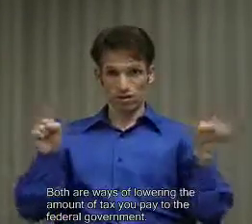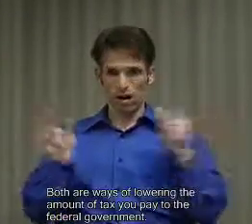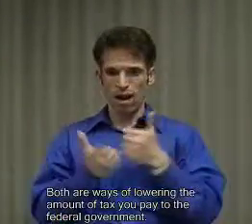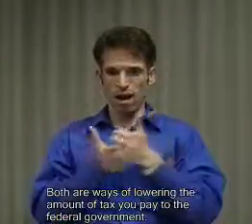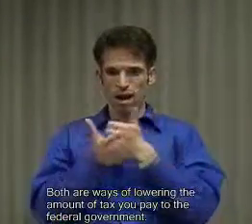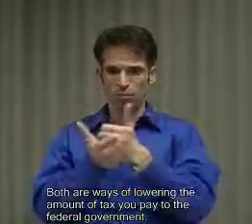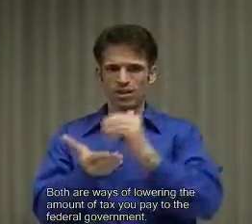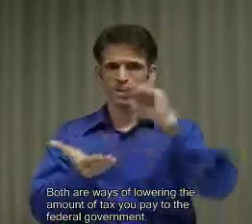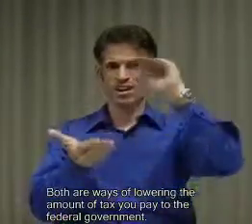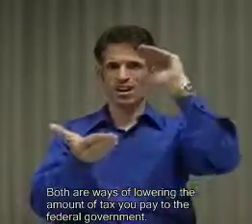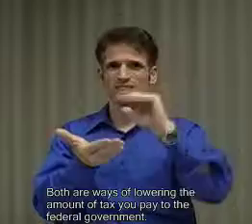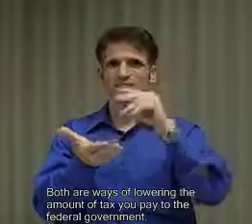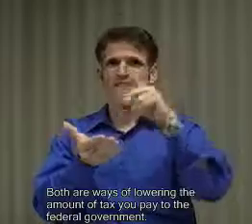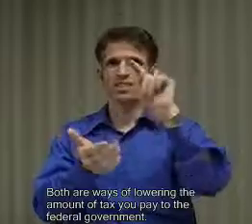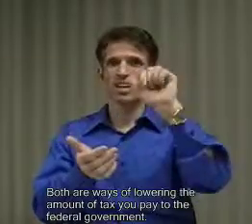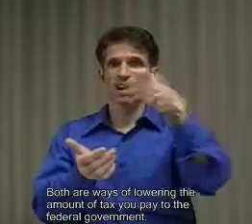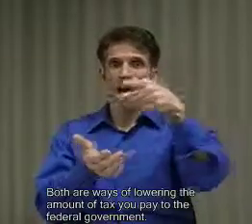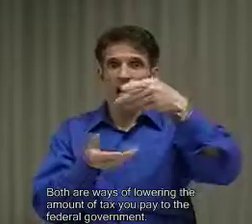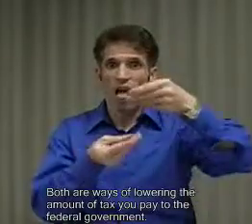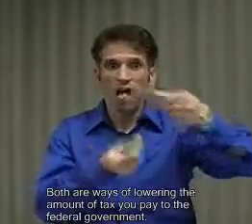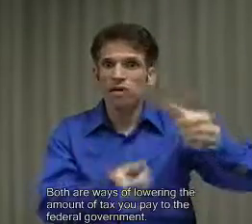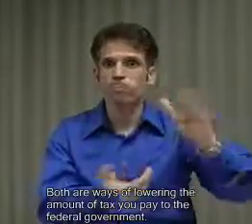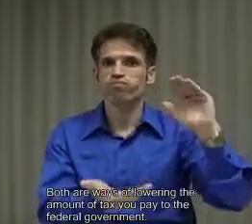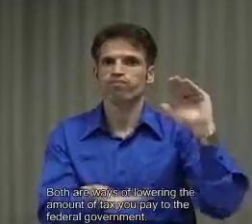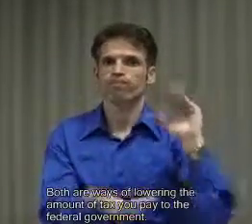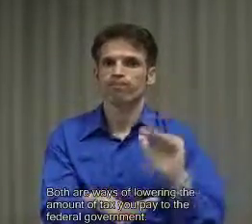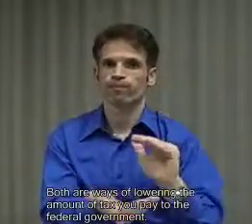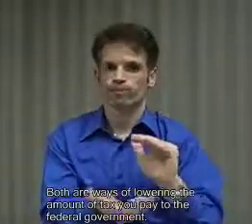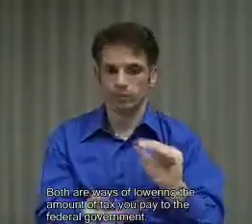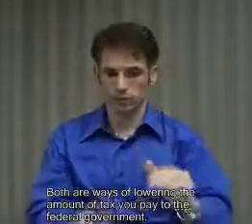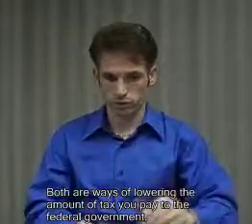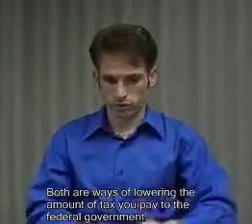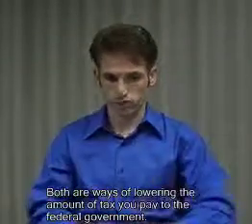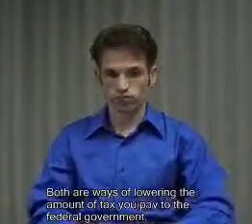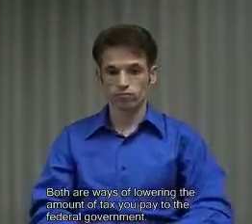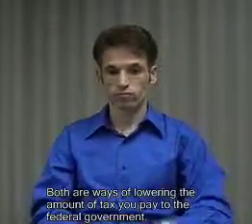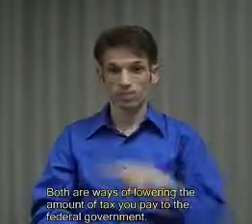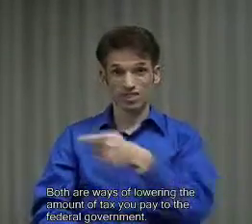Both are ways of lowering the amount of tax you pay to the federal government.